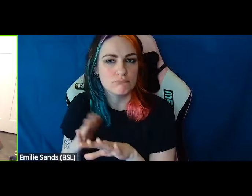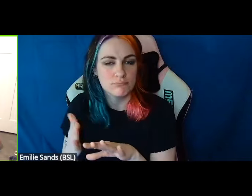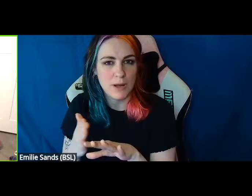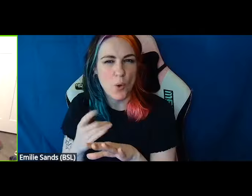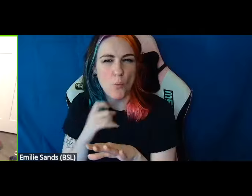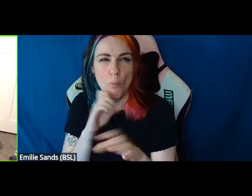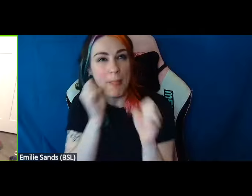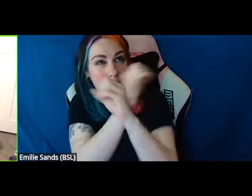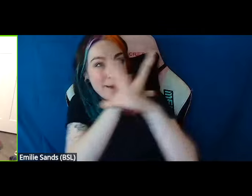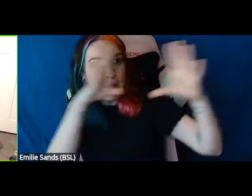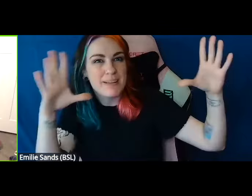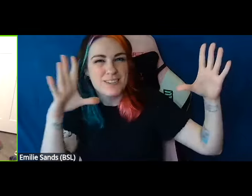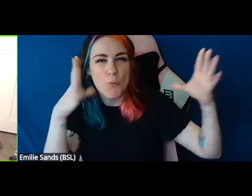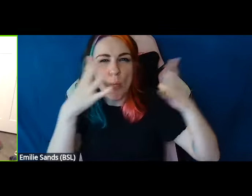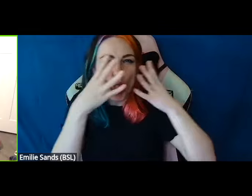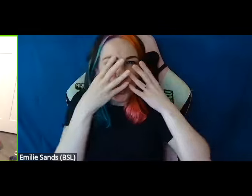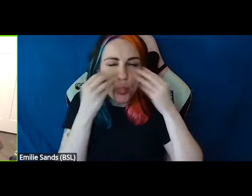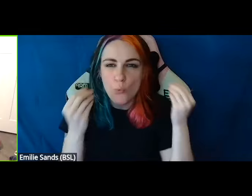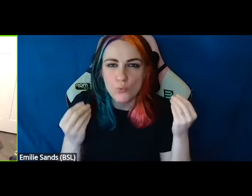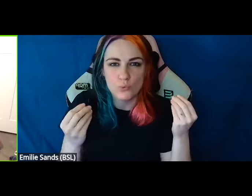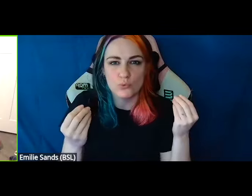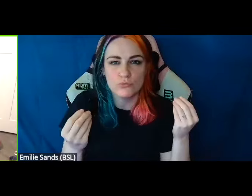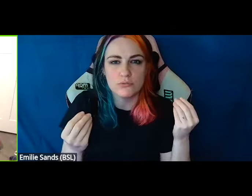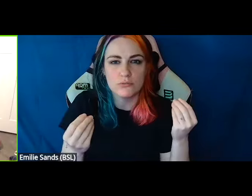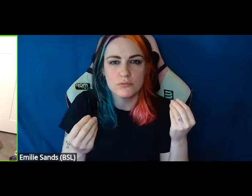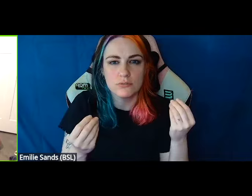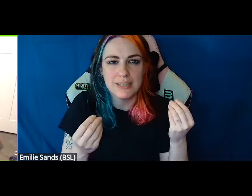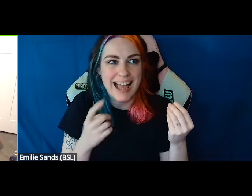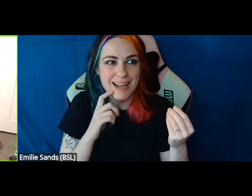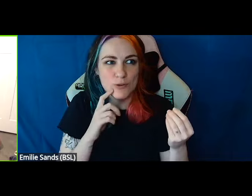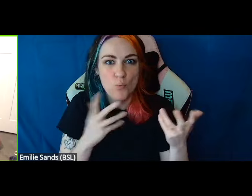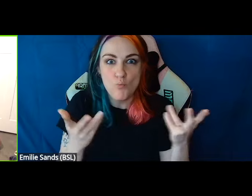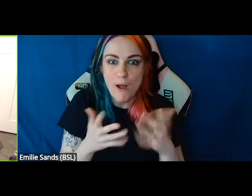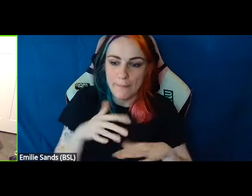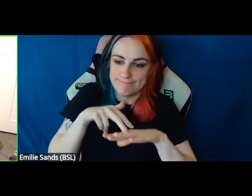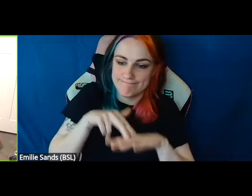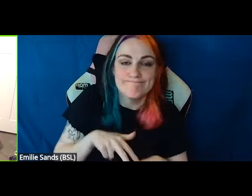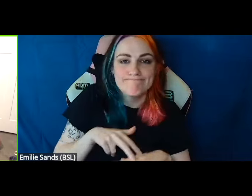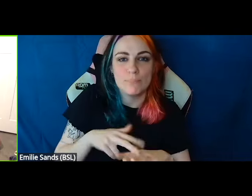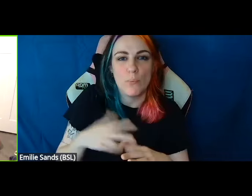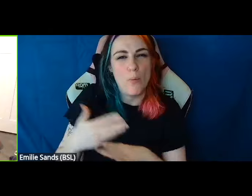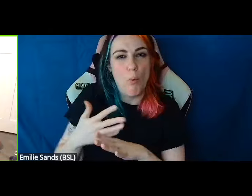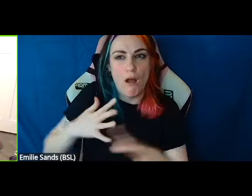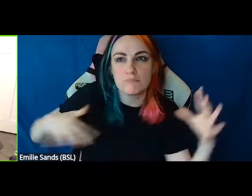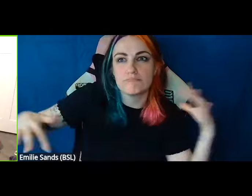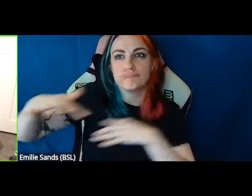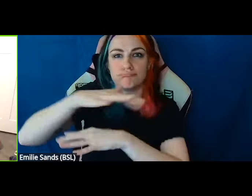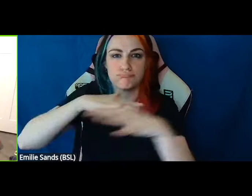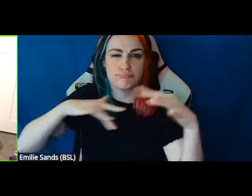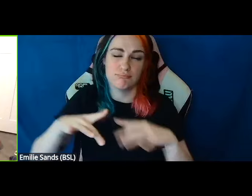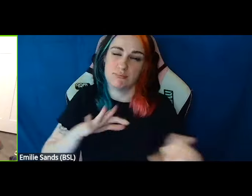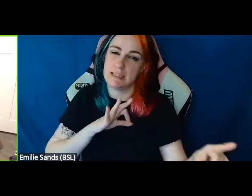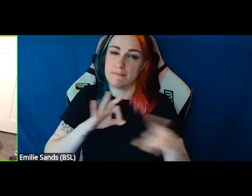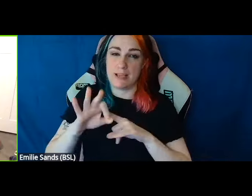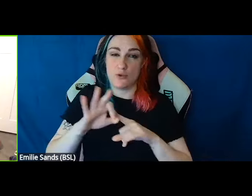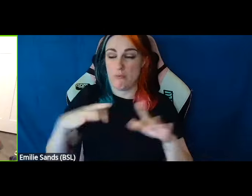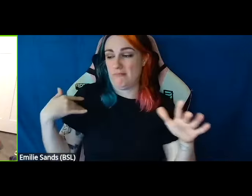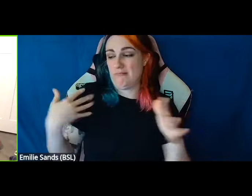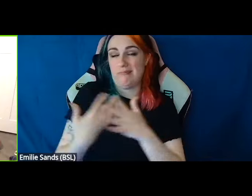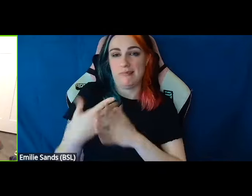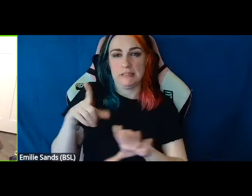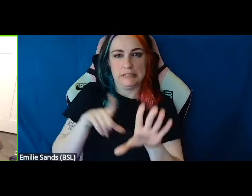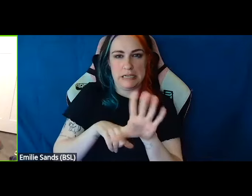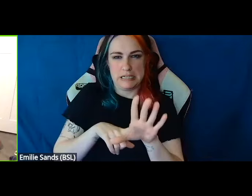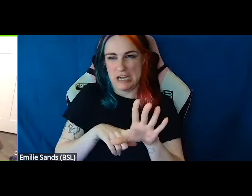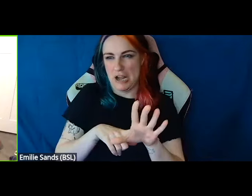and where we are and the work happening around us. Especially with the last year in the state of the gaming industry, it